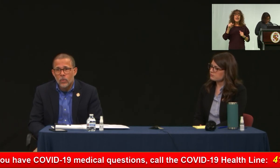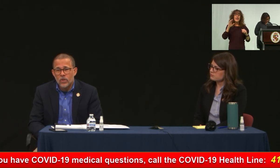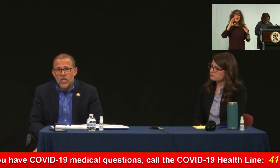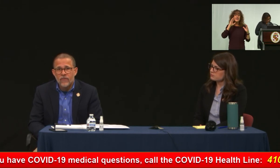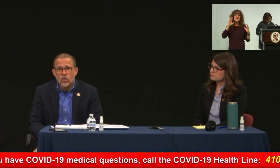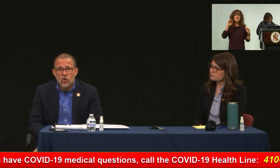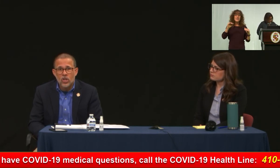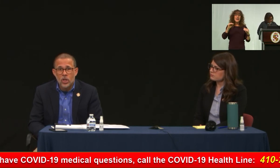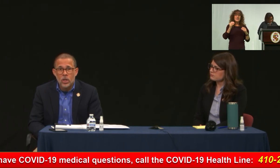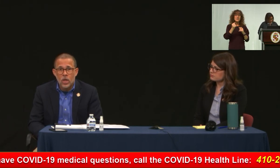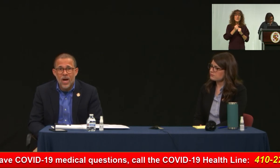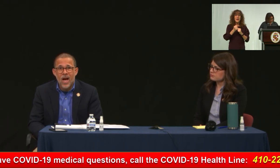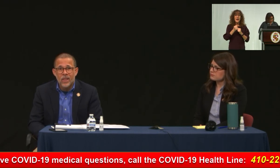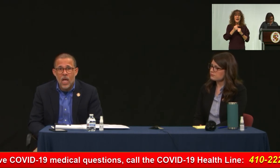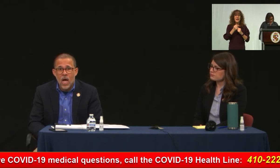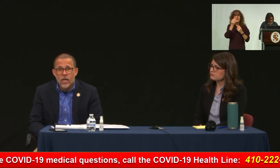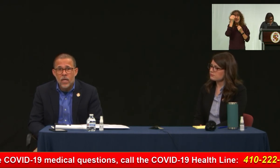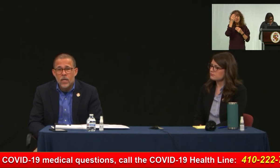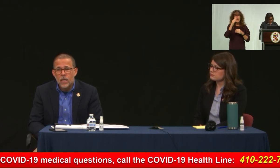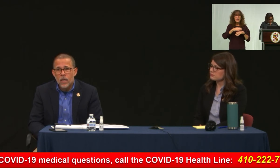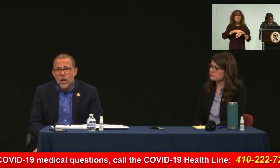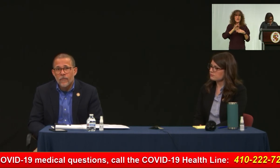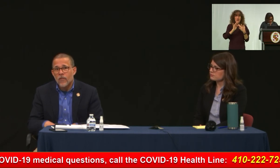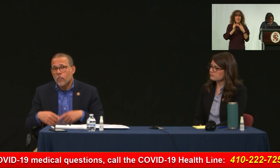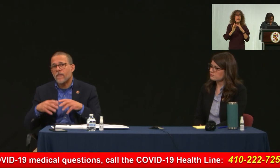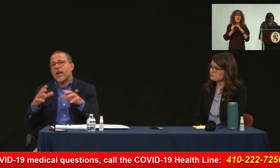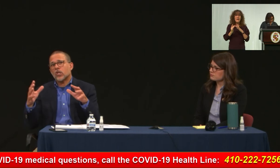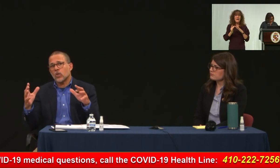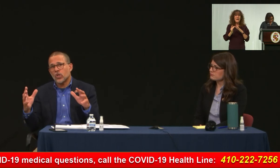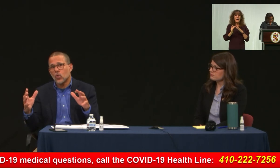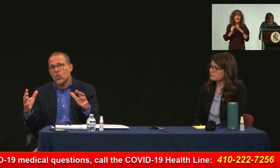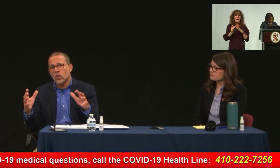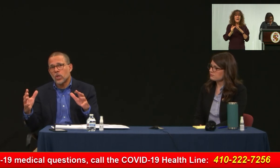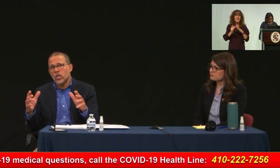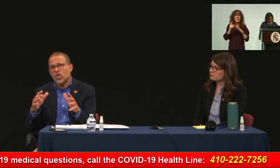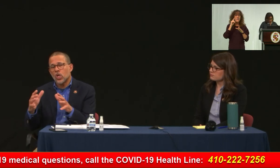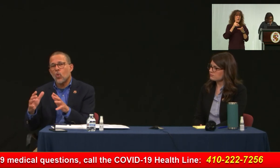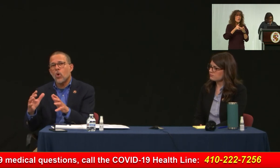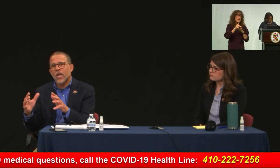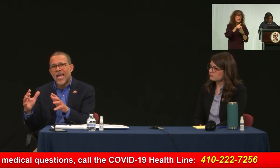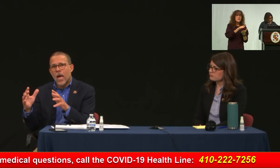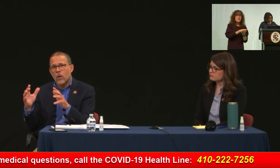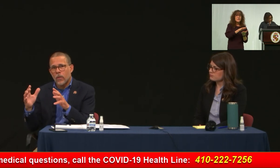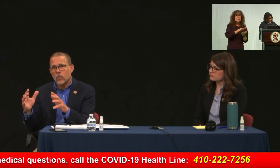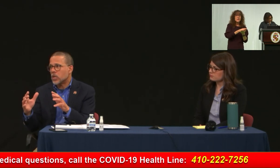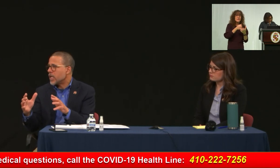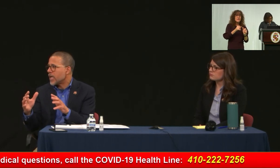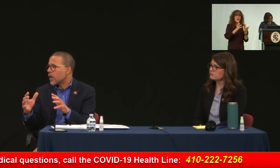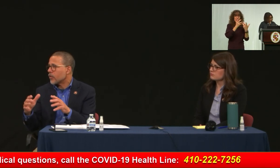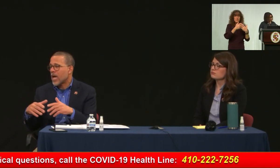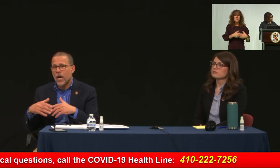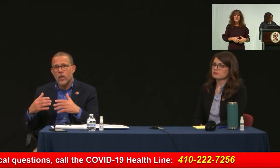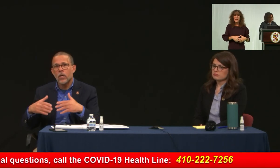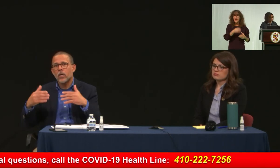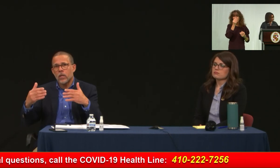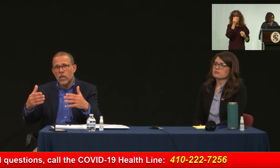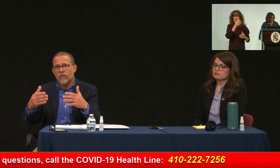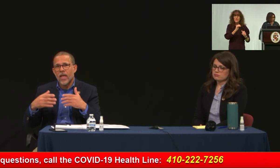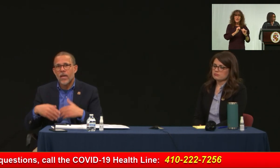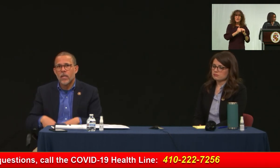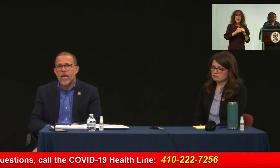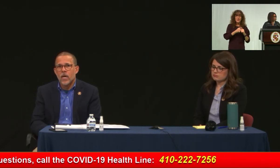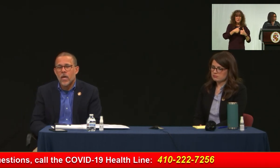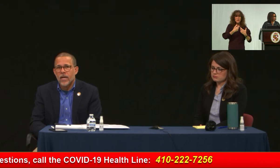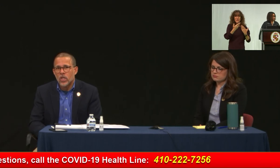to receive instruction online. For the professional schools, they're still working out those details and how to